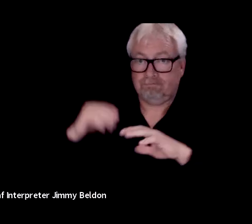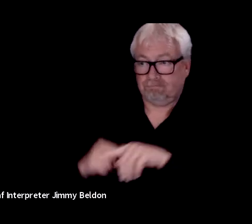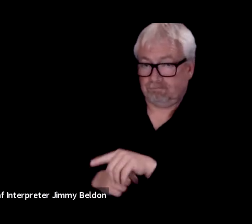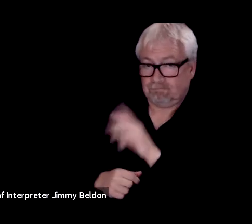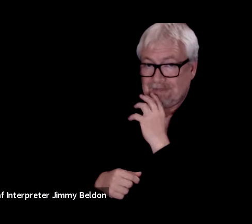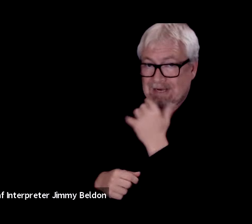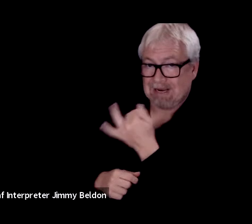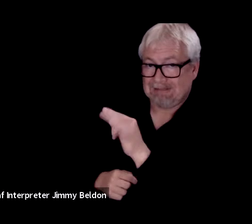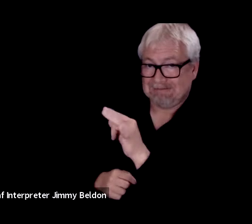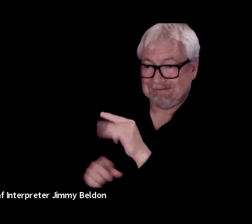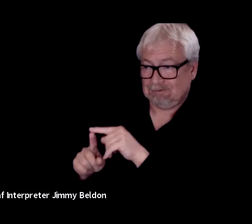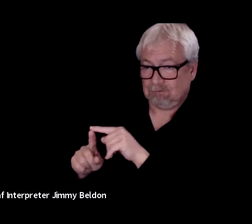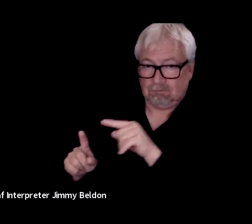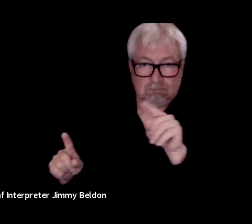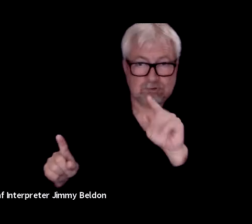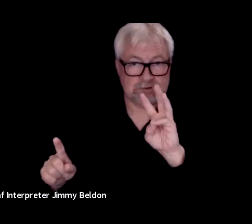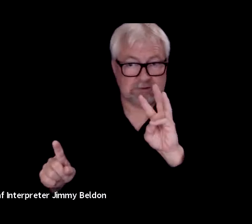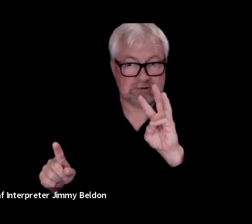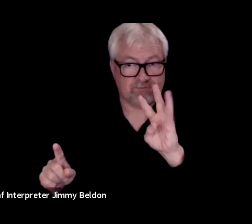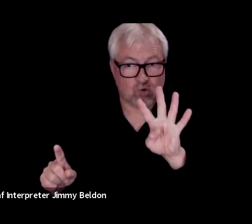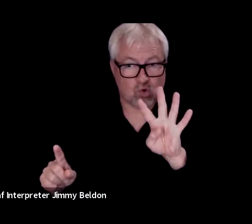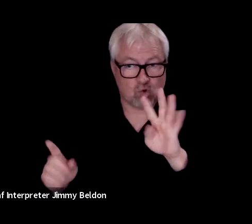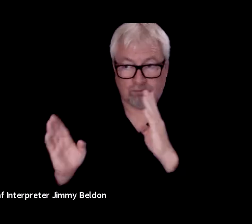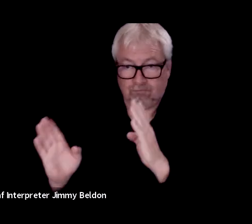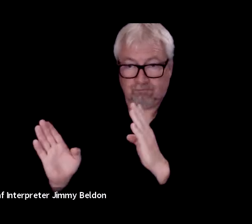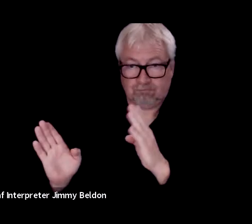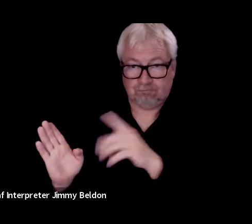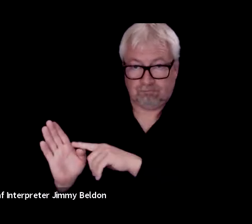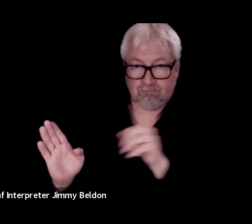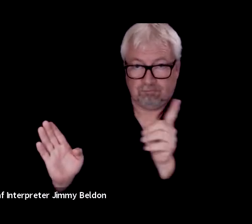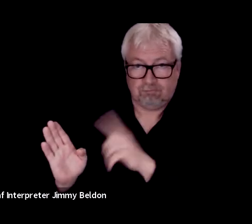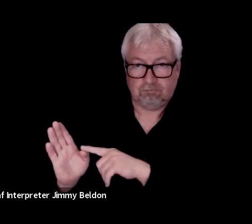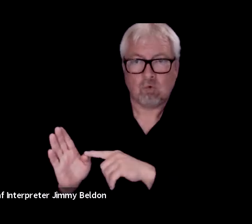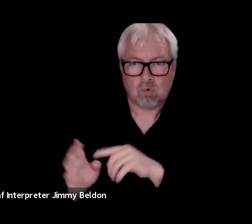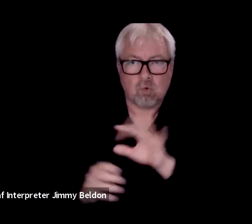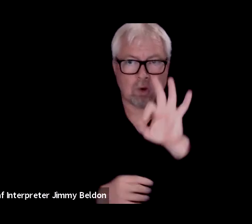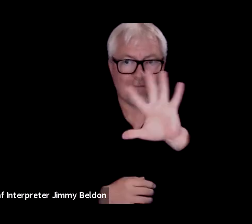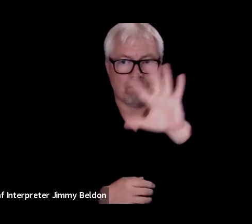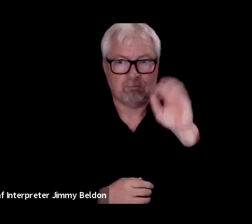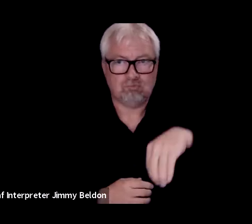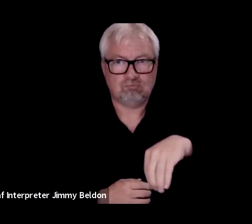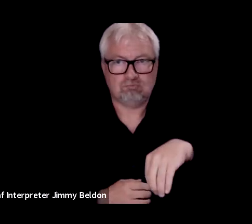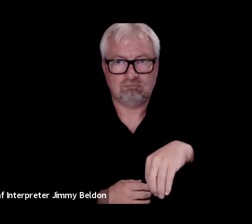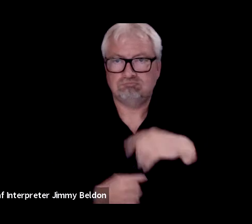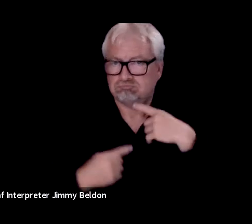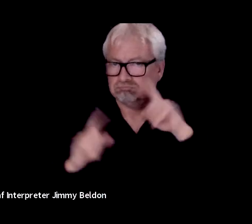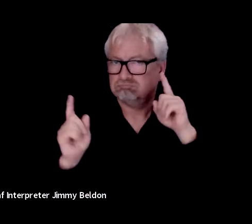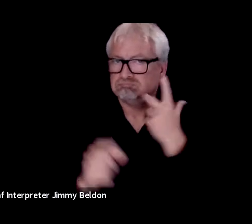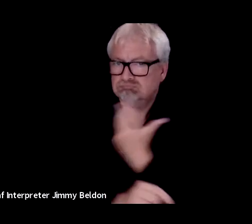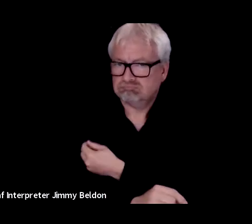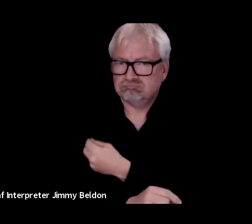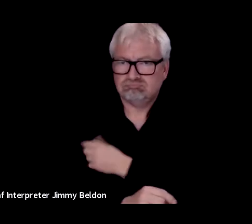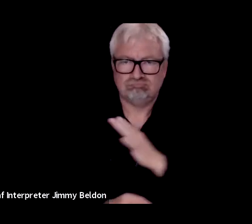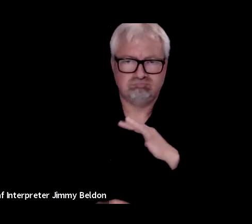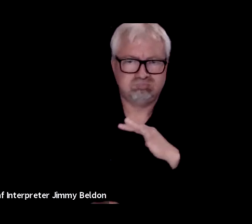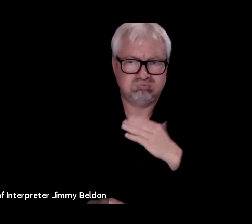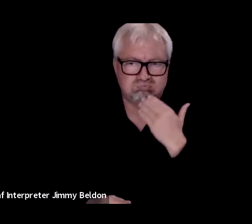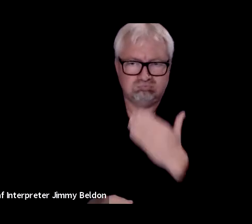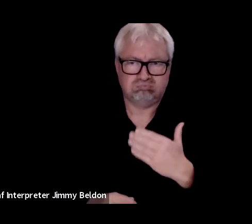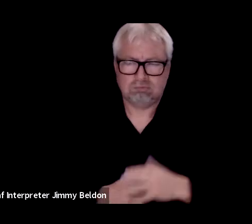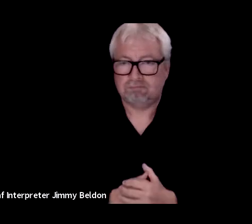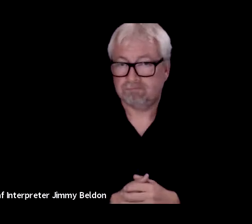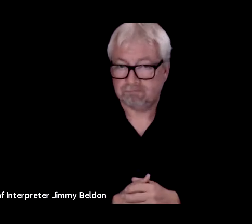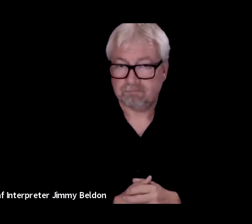95% against hospitalization is quite high. So I don't want